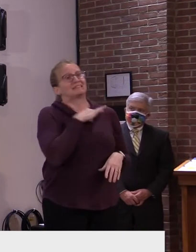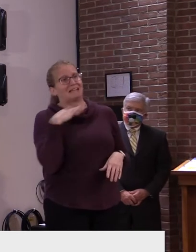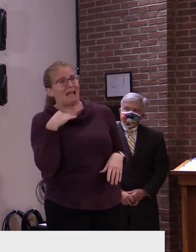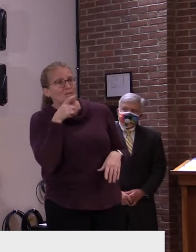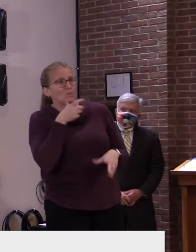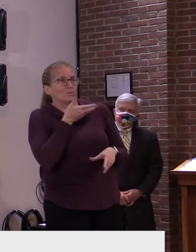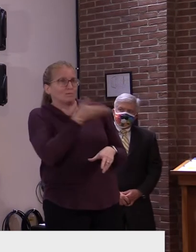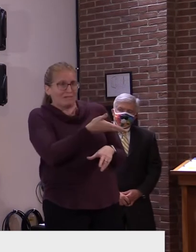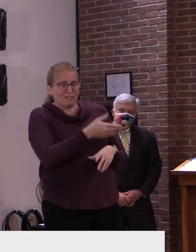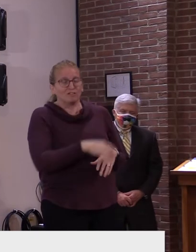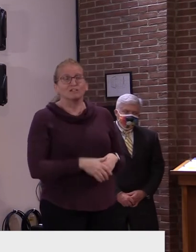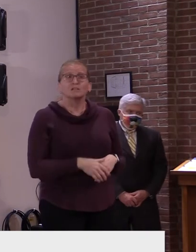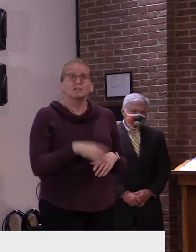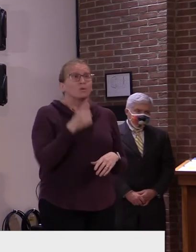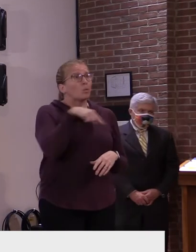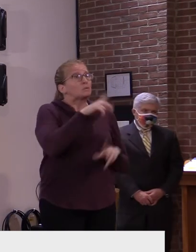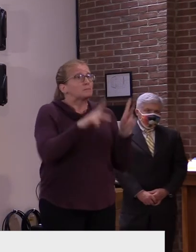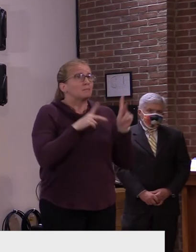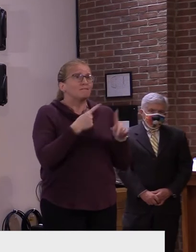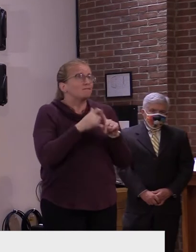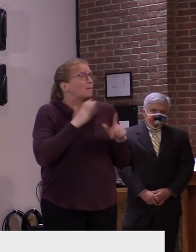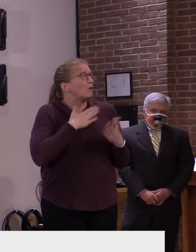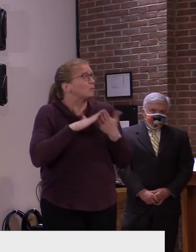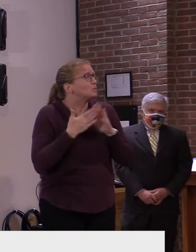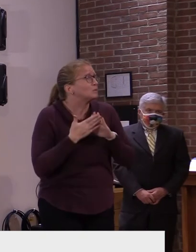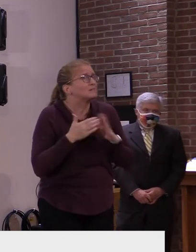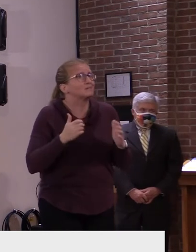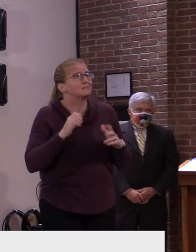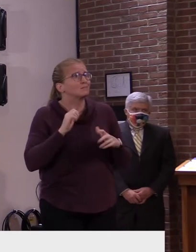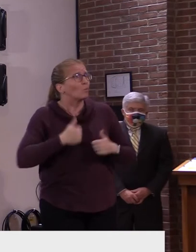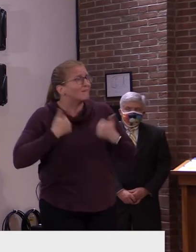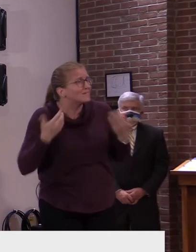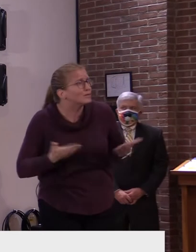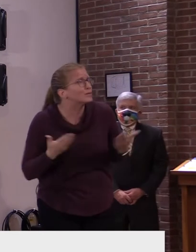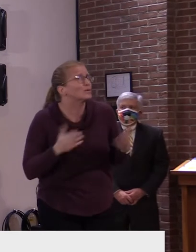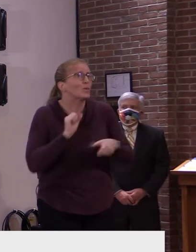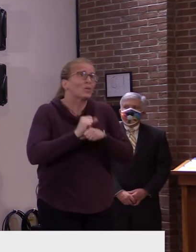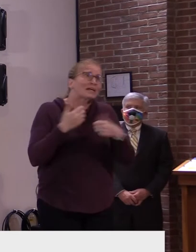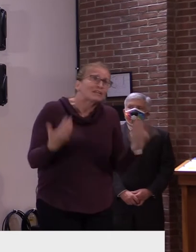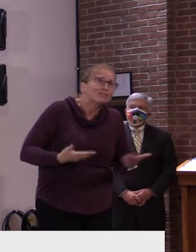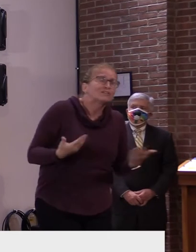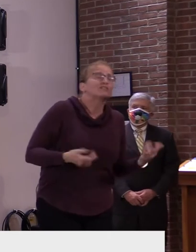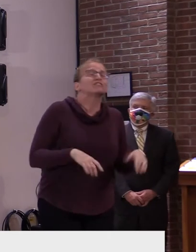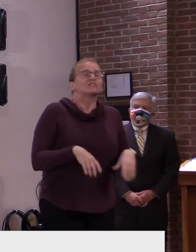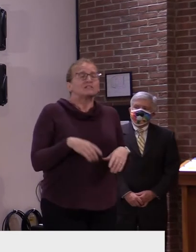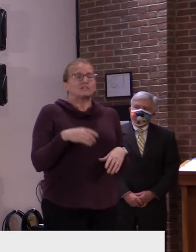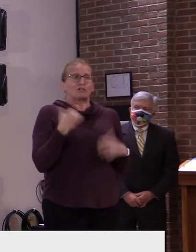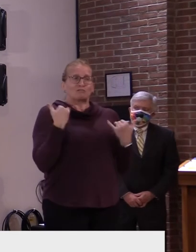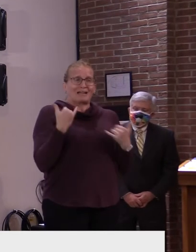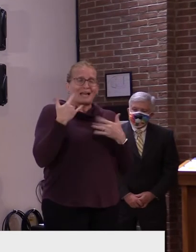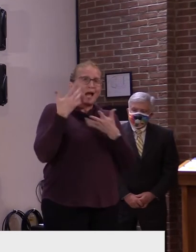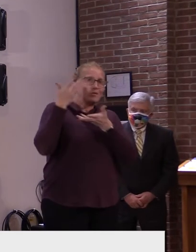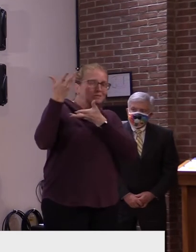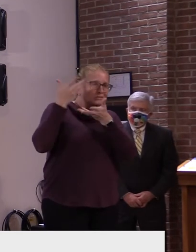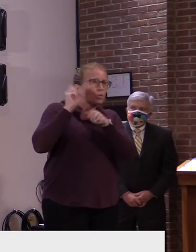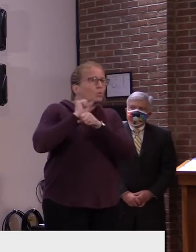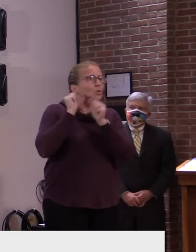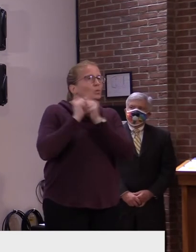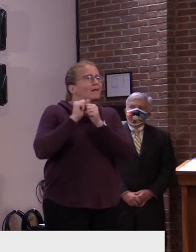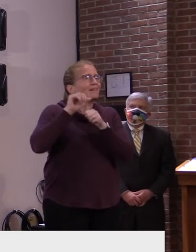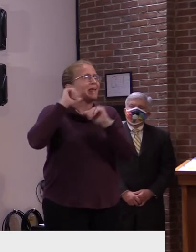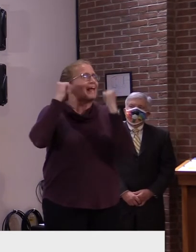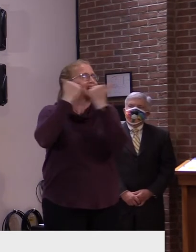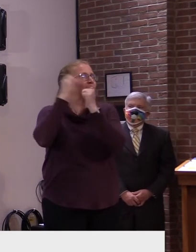reflection of our local communities and because of that we're working with our agency of education to stand up